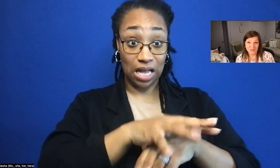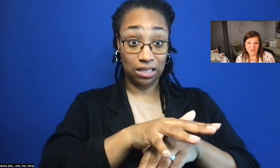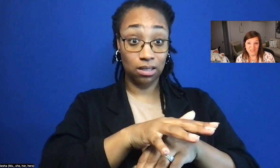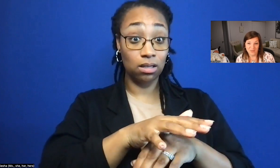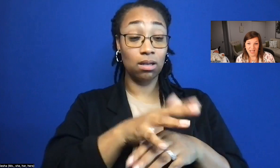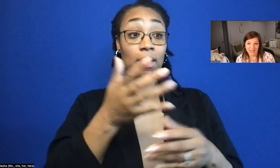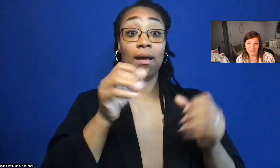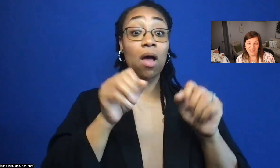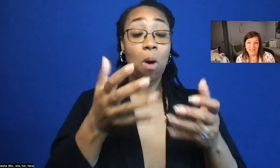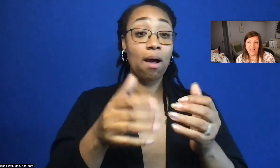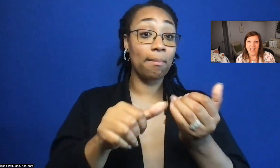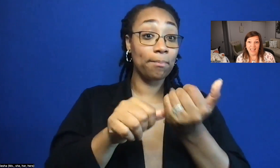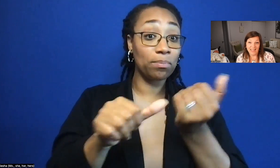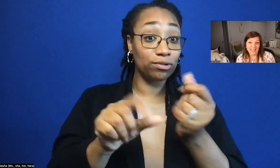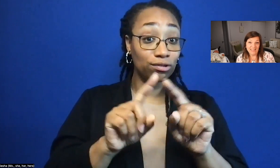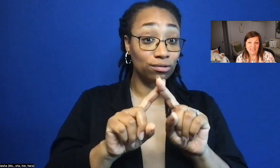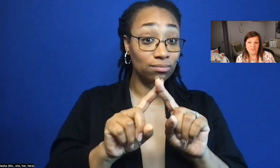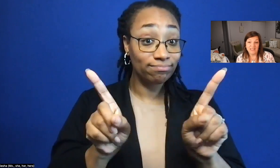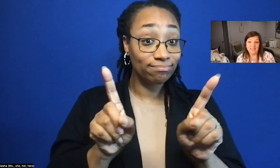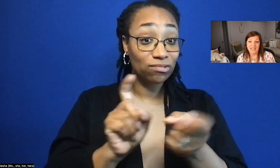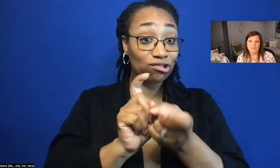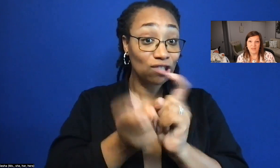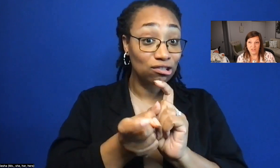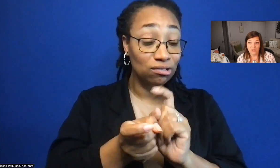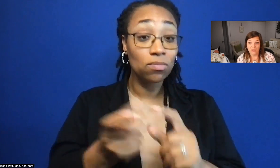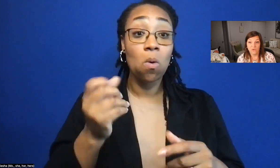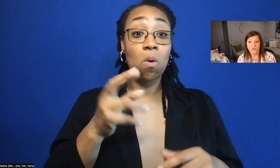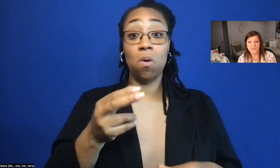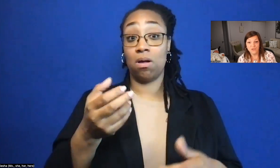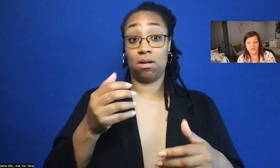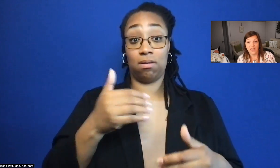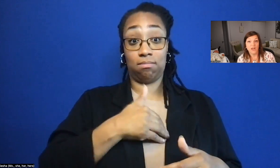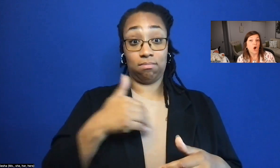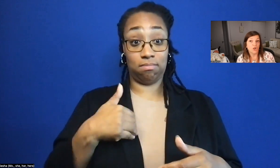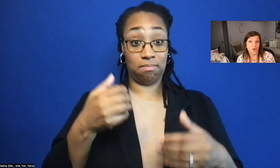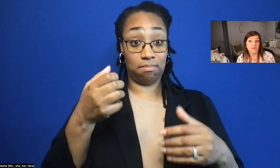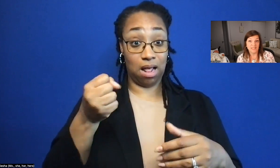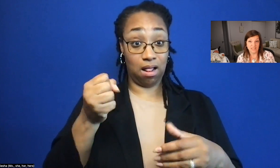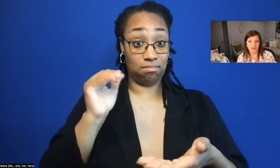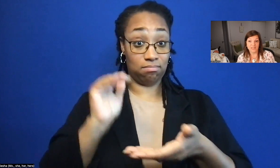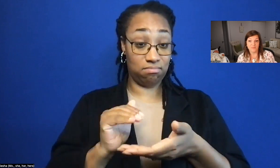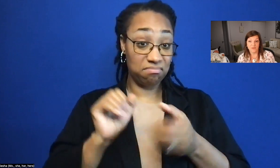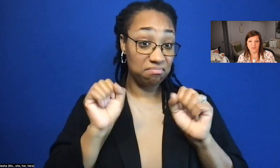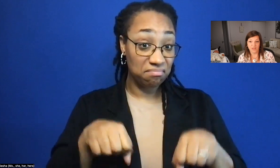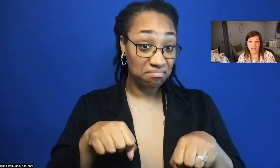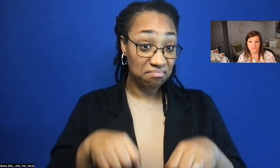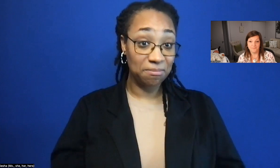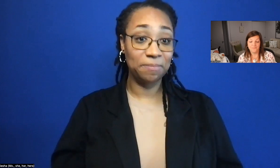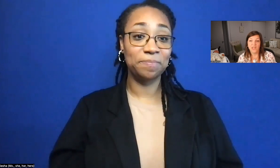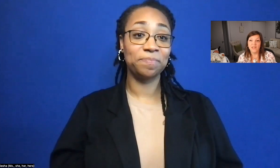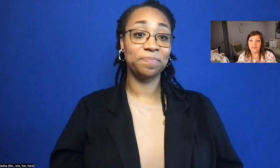your milk supply. Antihistamines like Benadryl or Sudafed are known to decrease milk